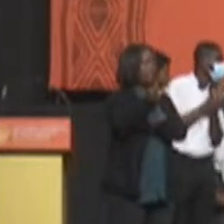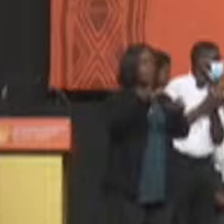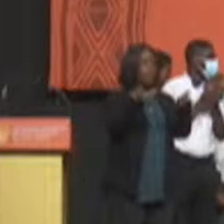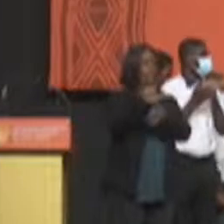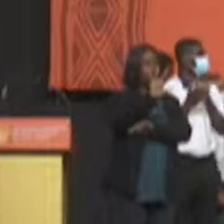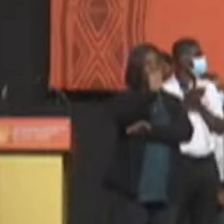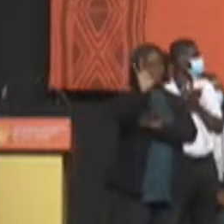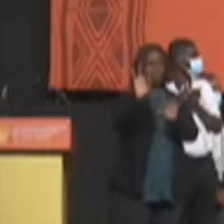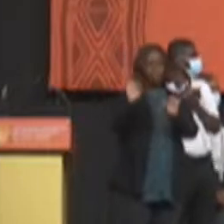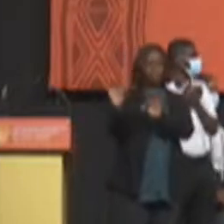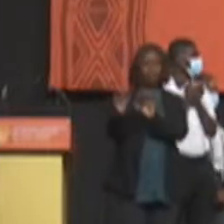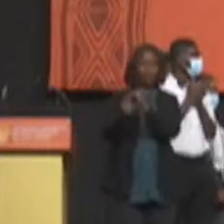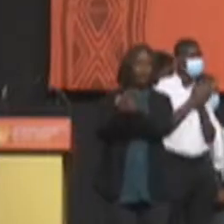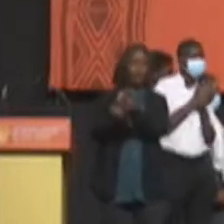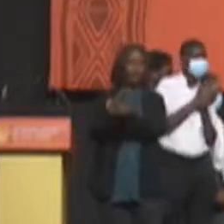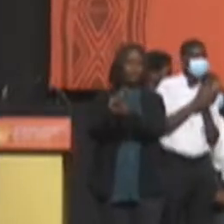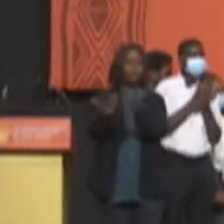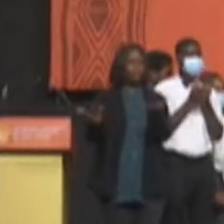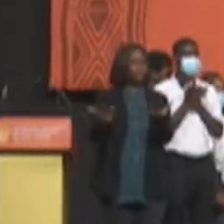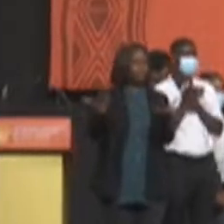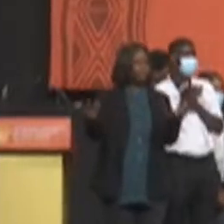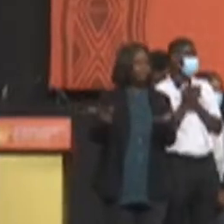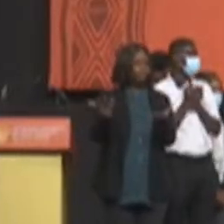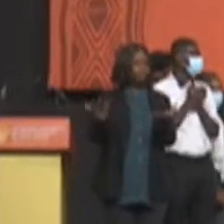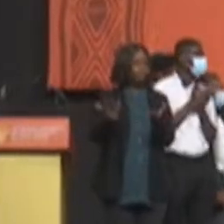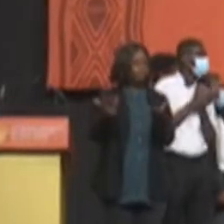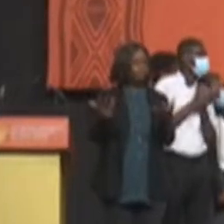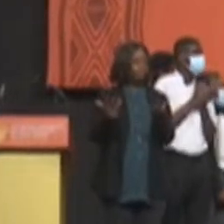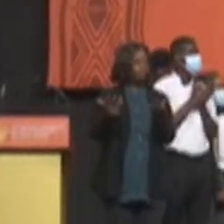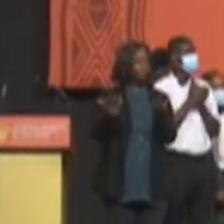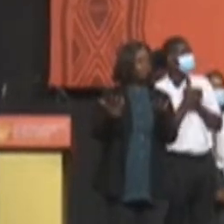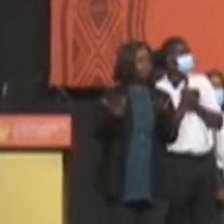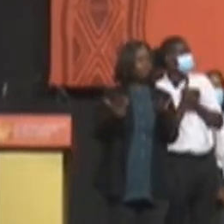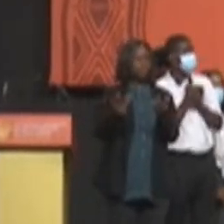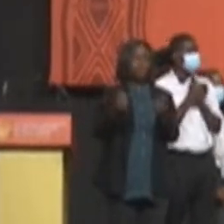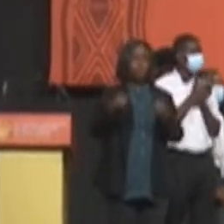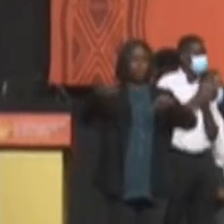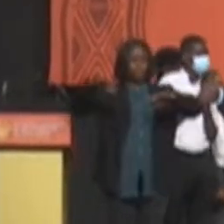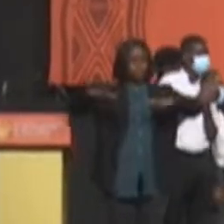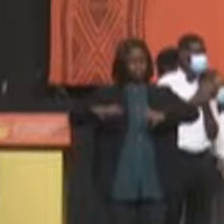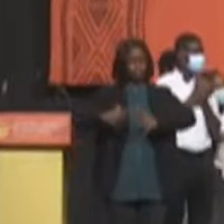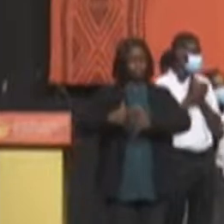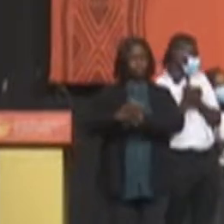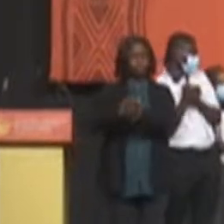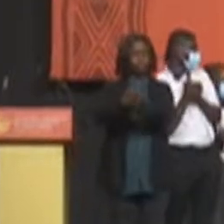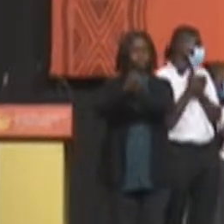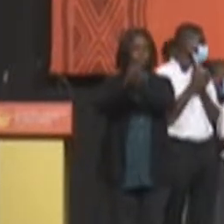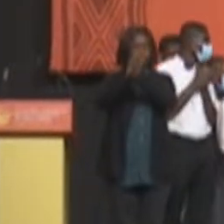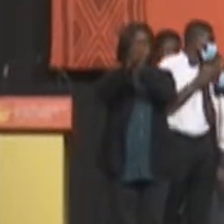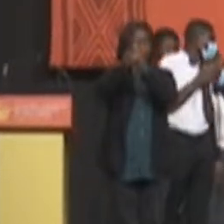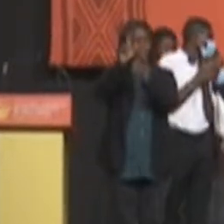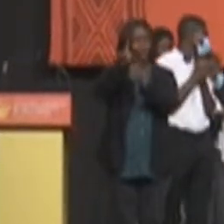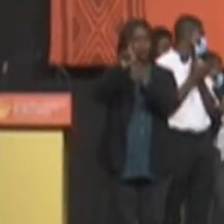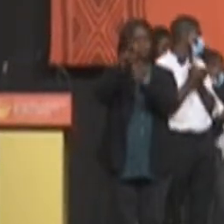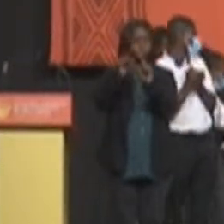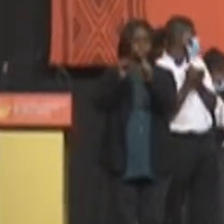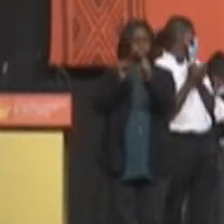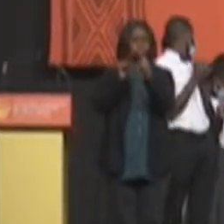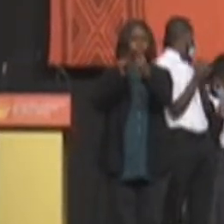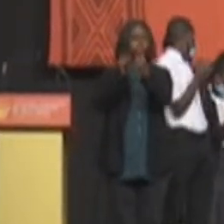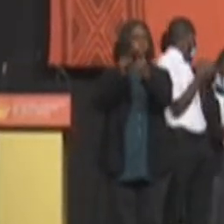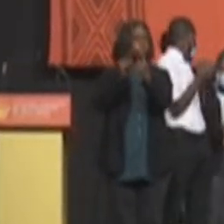Mama Africa mahleku ske kwathini na. Dithi let us be united siphelise lento siqiqe siqonde imvelaphi